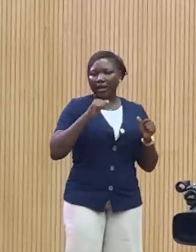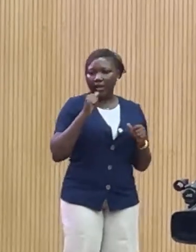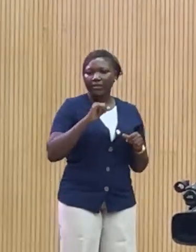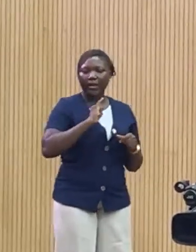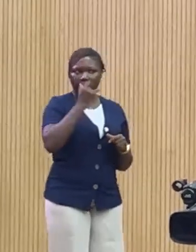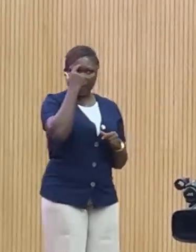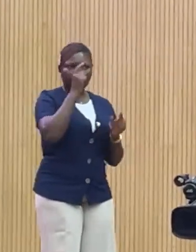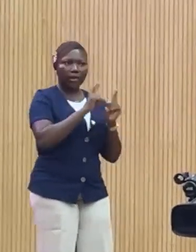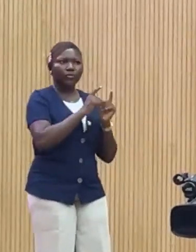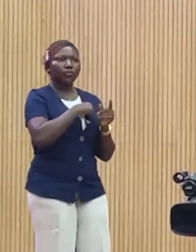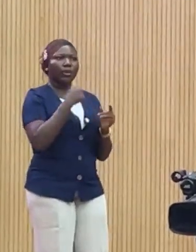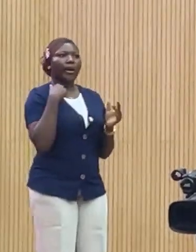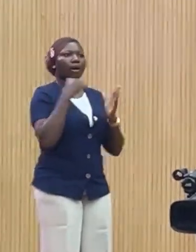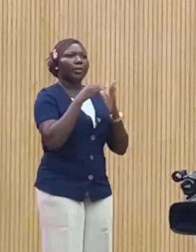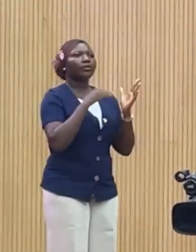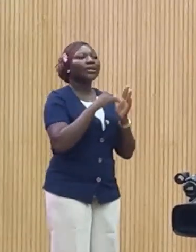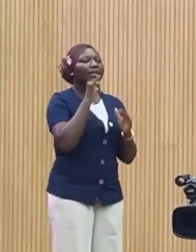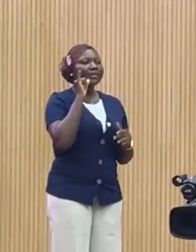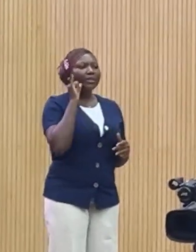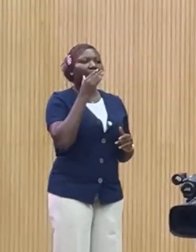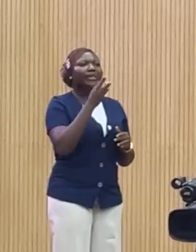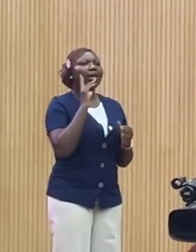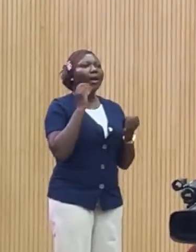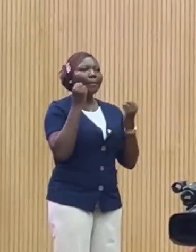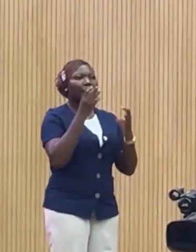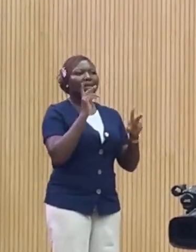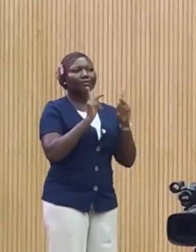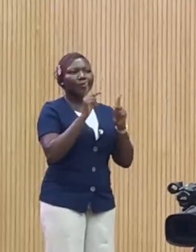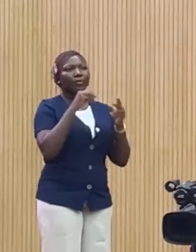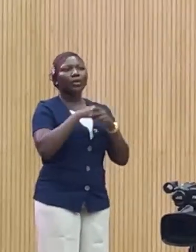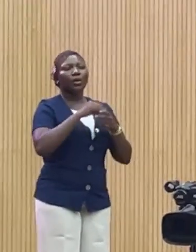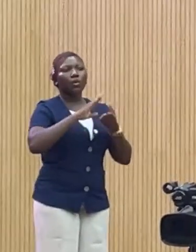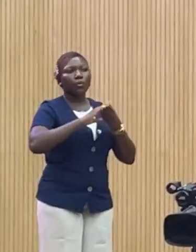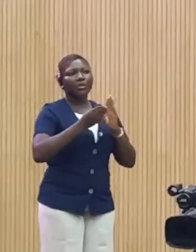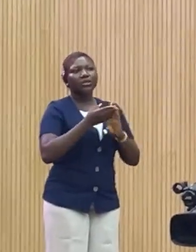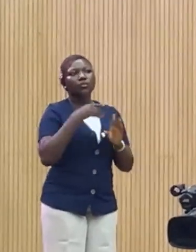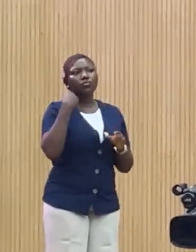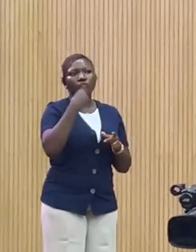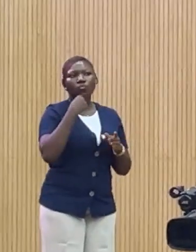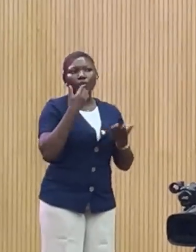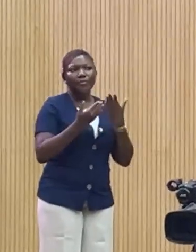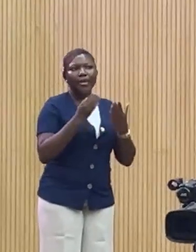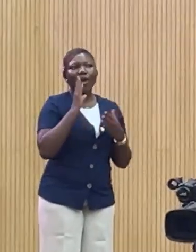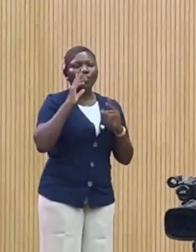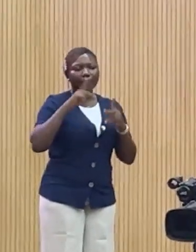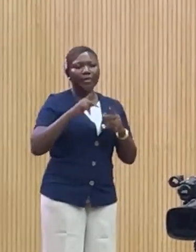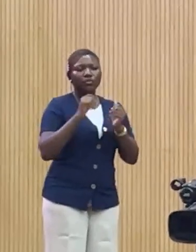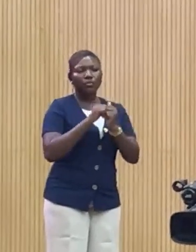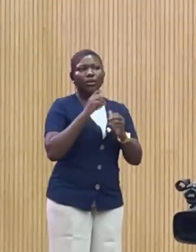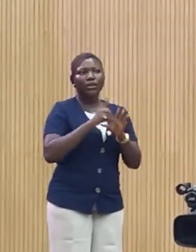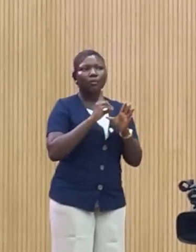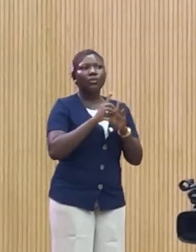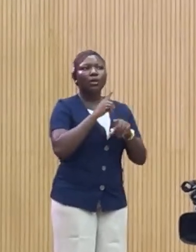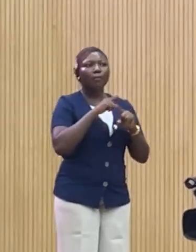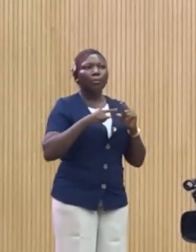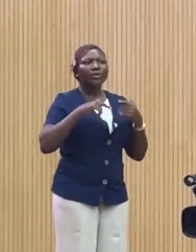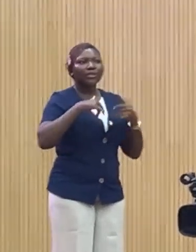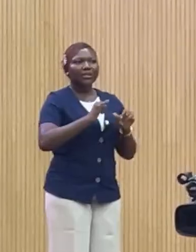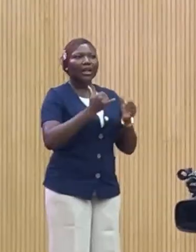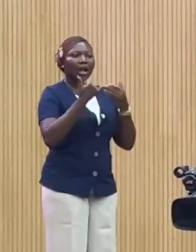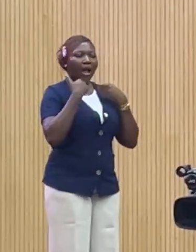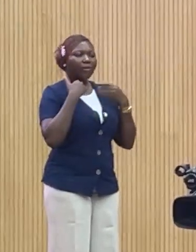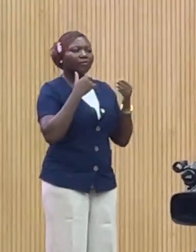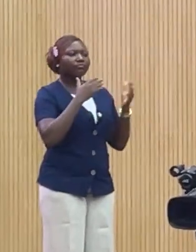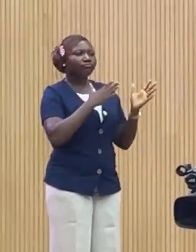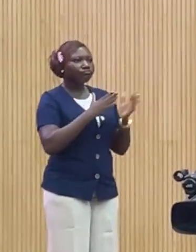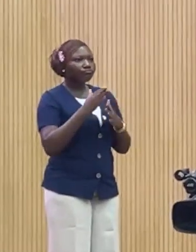yesterday, there are many people in the community who may be persons with disabilities, but would still have the means to afford the device at